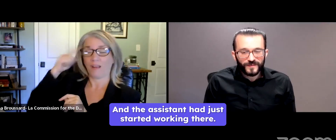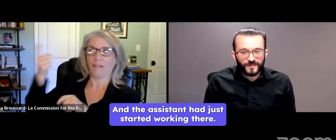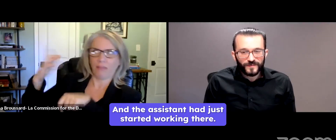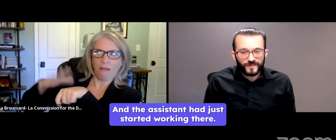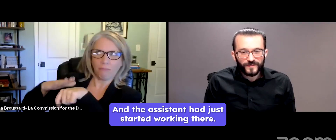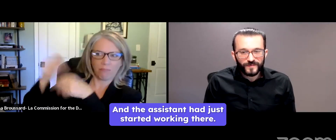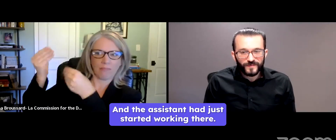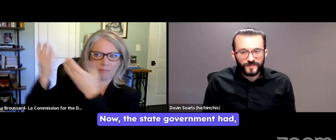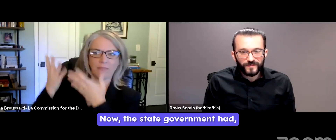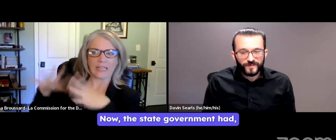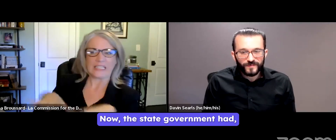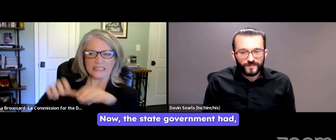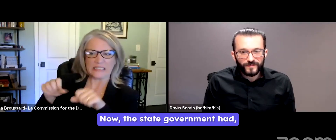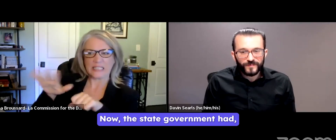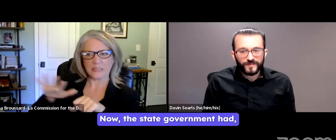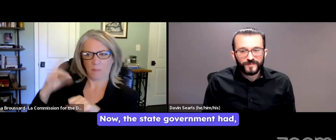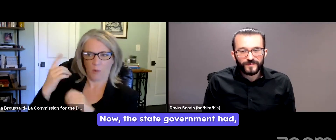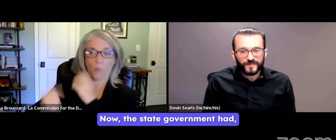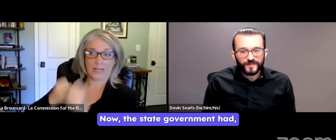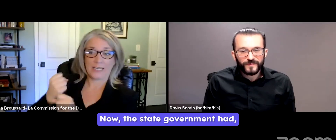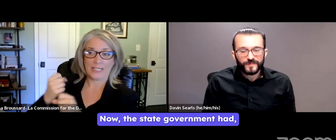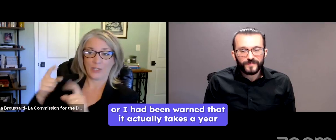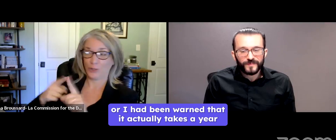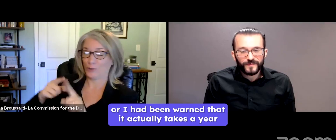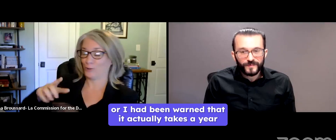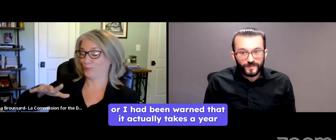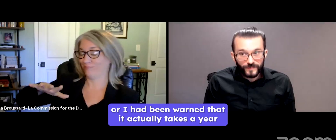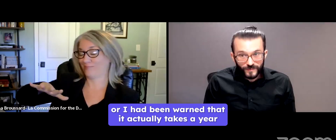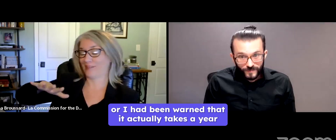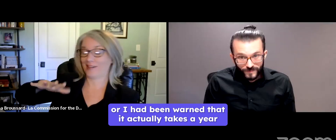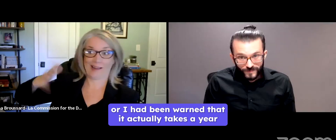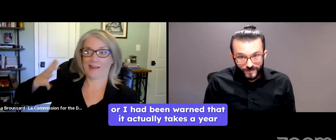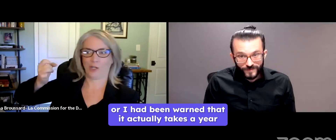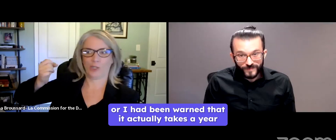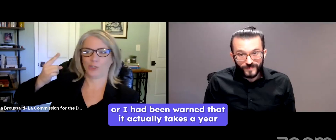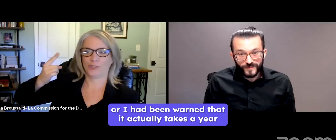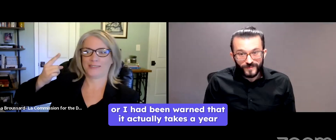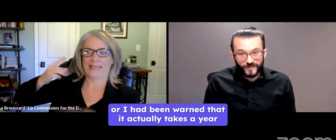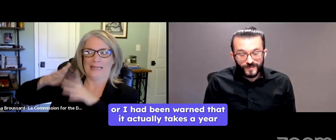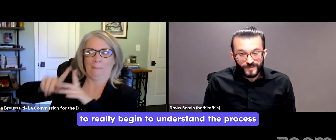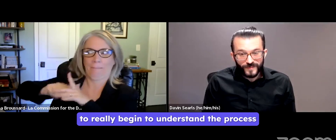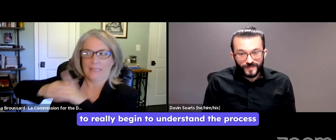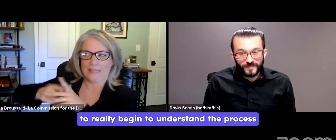working there. Now, the state government I had been warned that it actually takes a year to